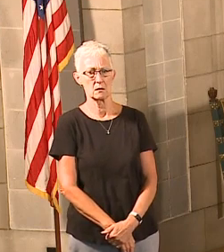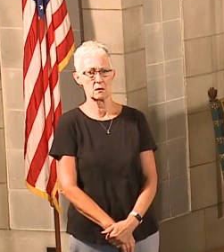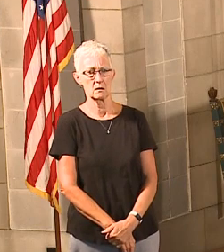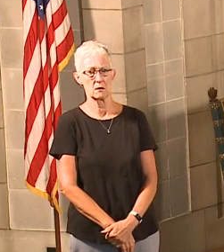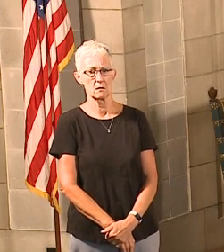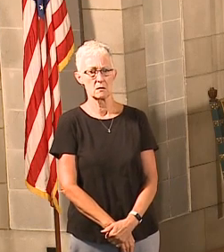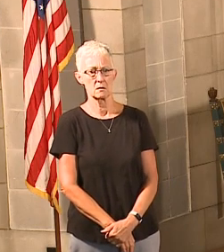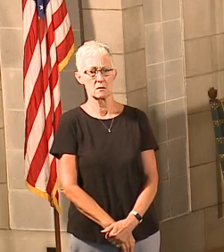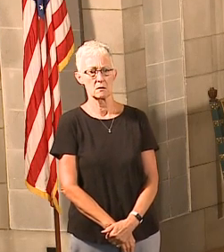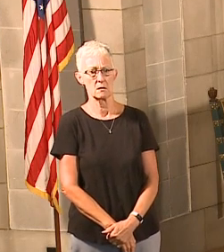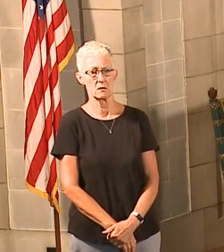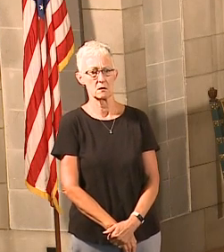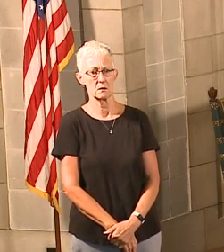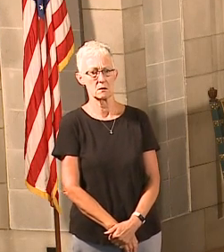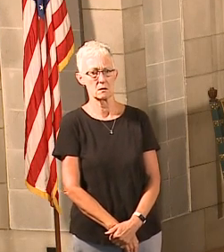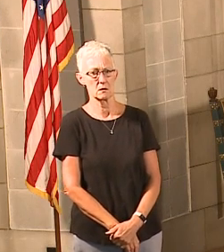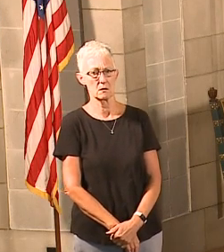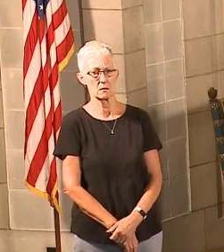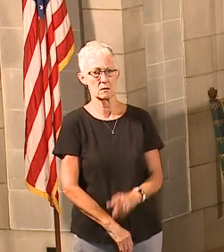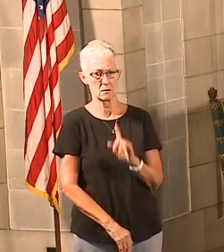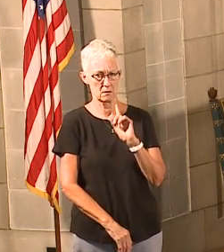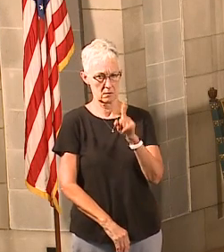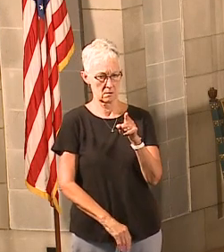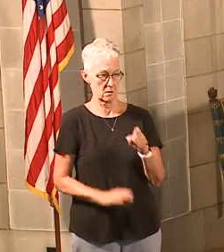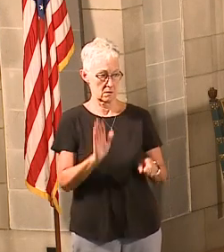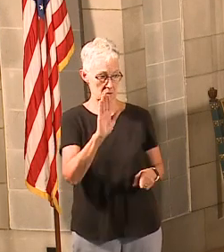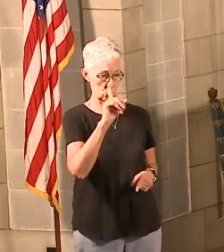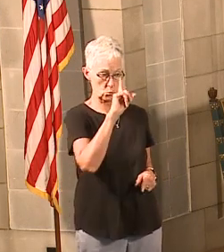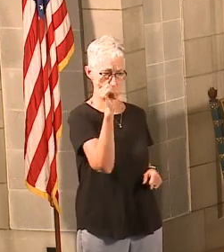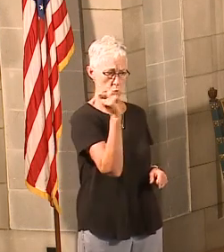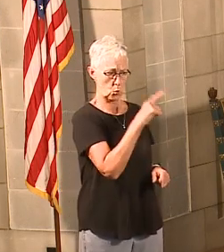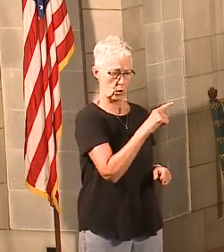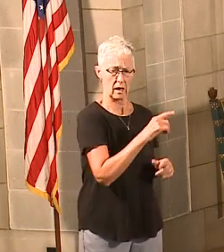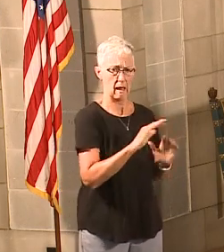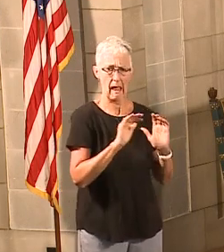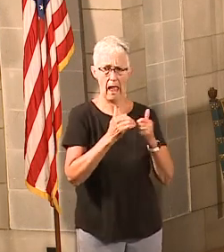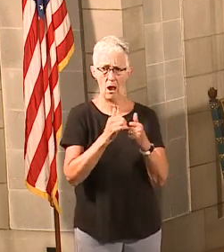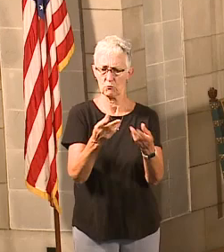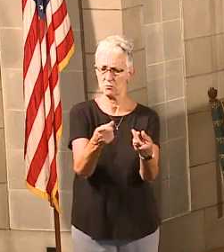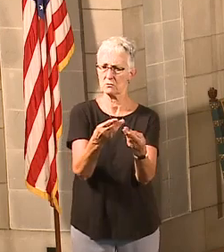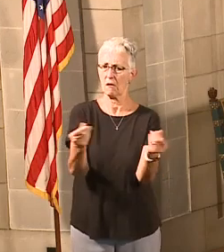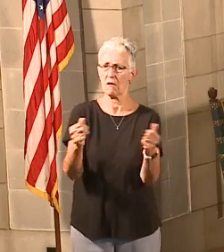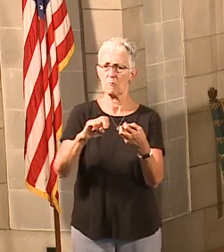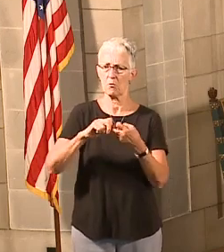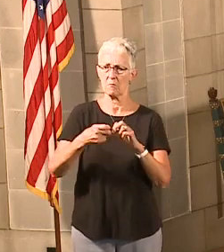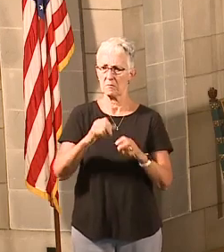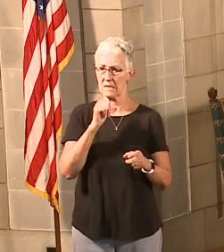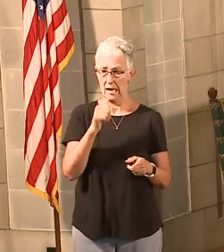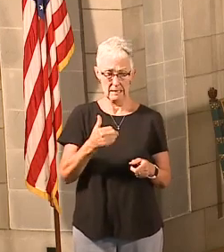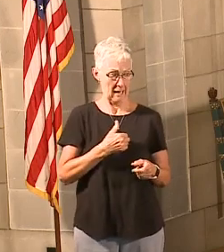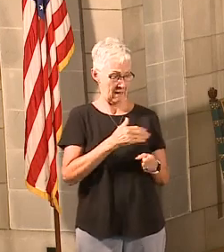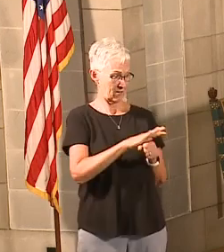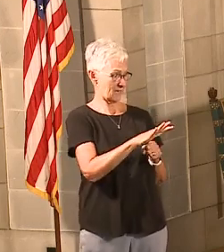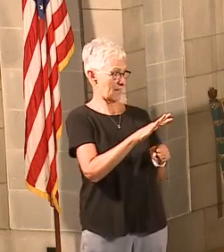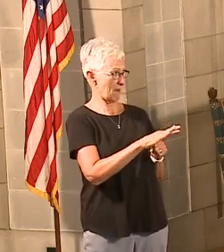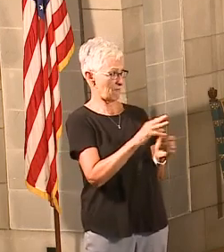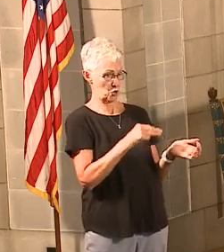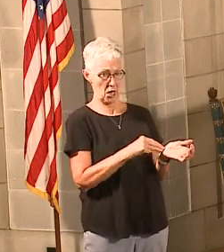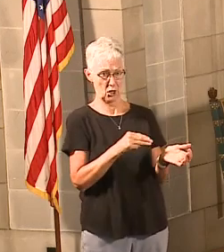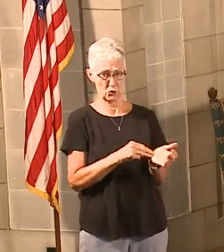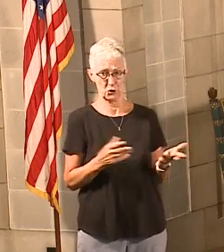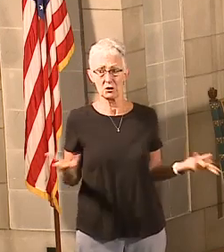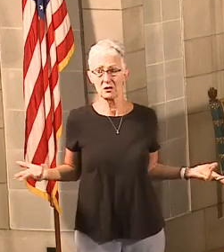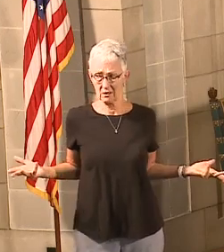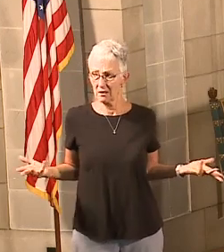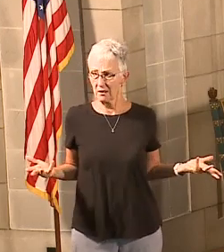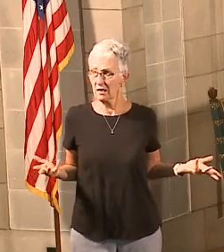medical services? So the question was also about how did you solve the problem about not having enough doctors, which is another great point about, again, making